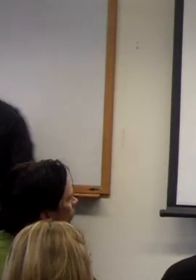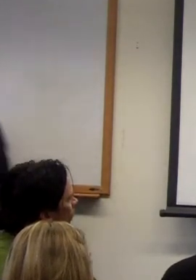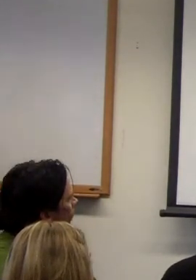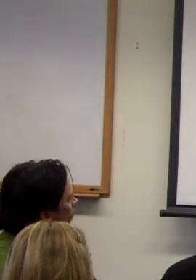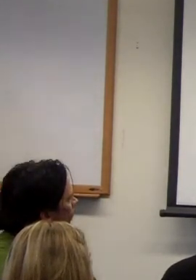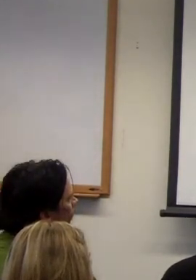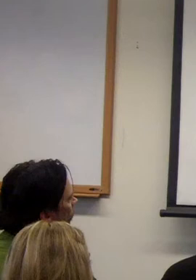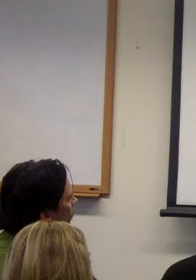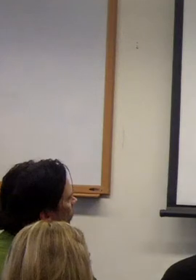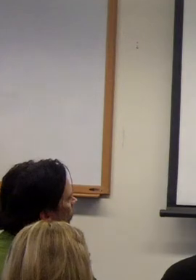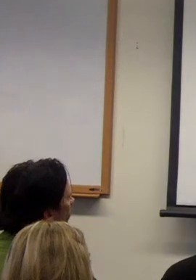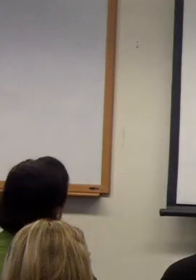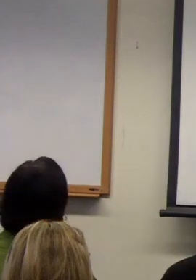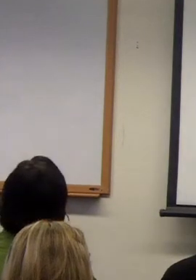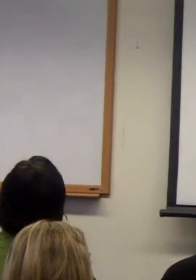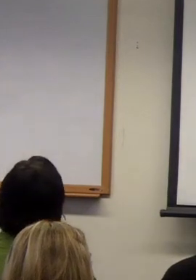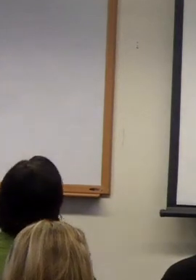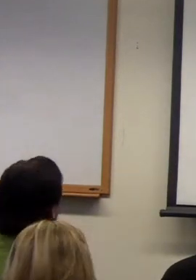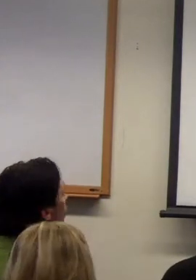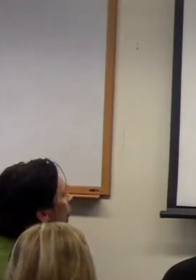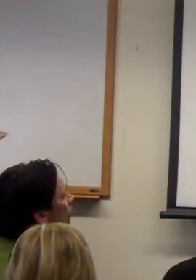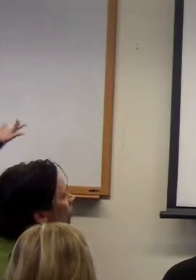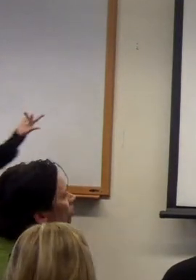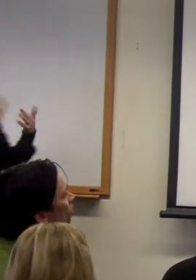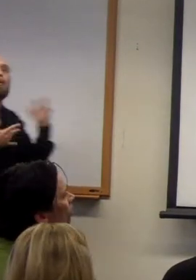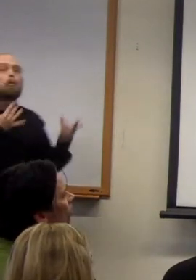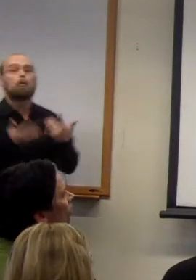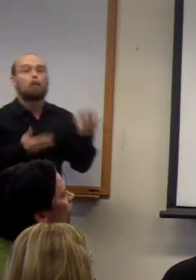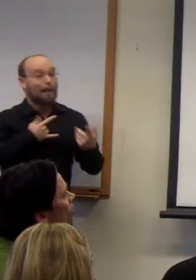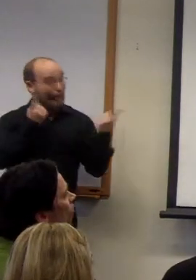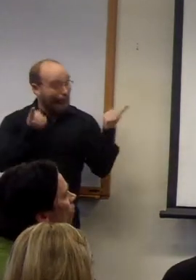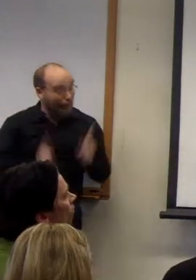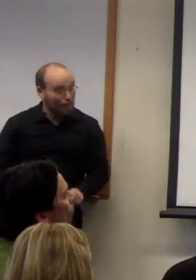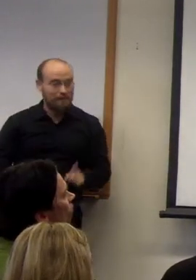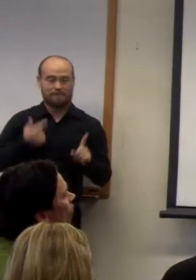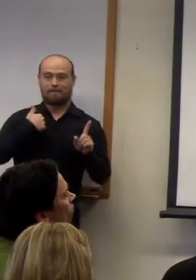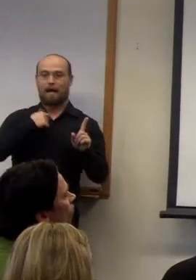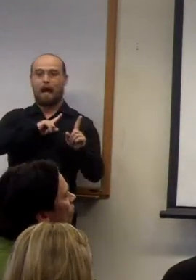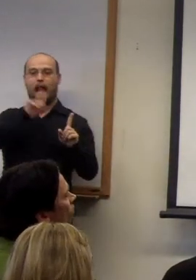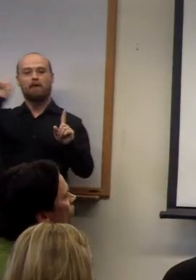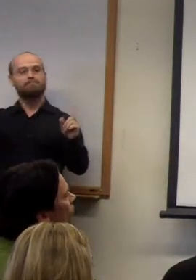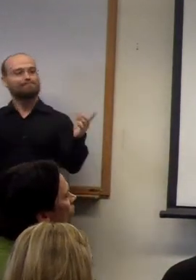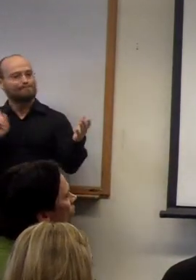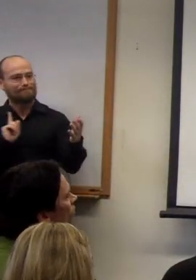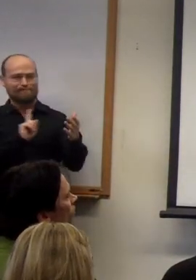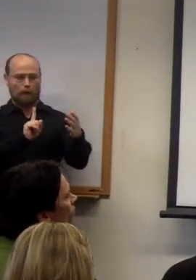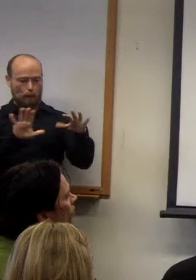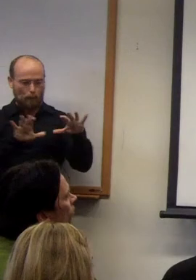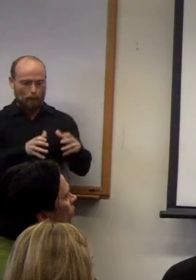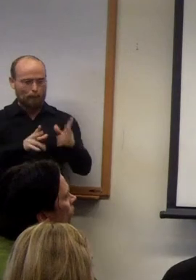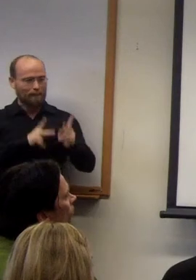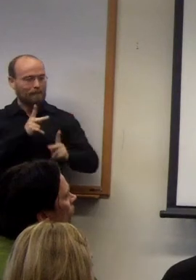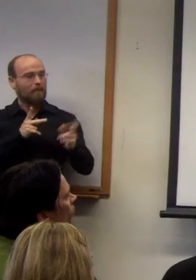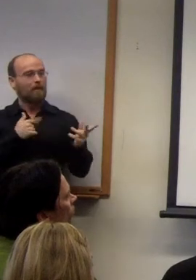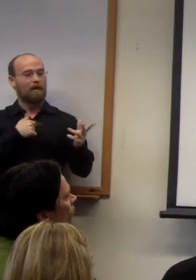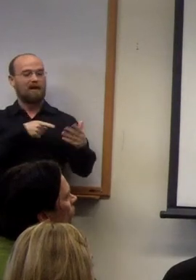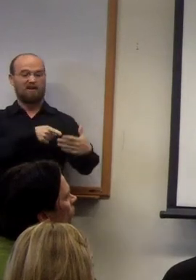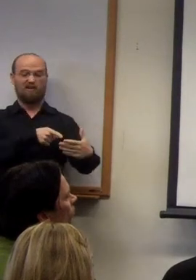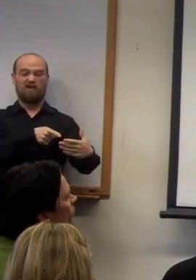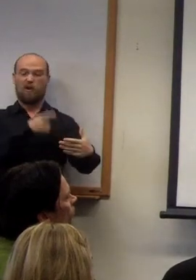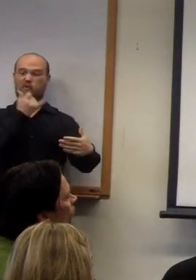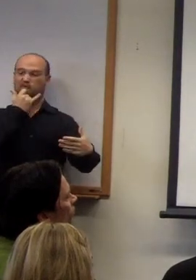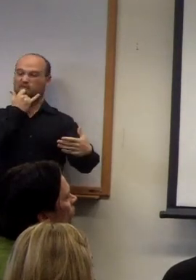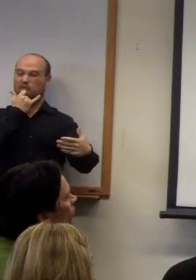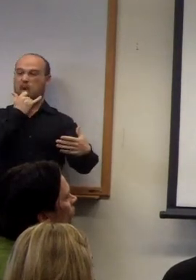And so, what ultimately happened is that I feel that I ran into a group of people that were the wrong group of